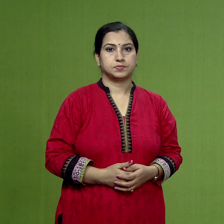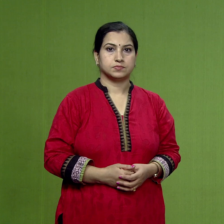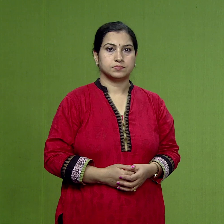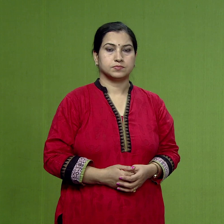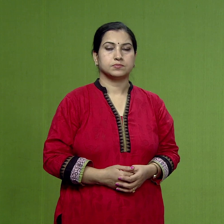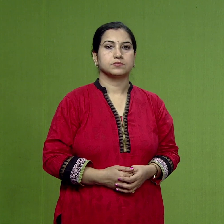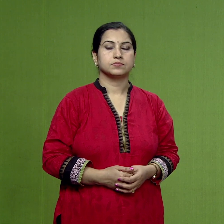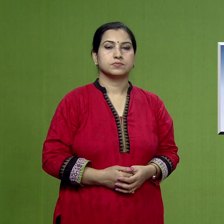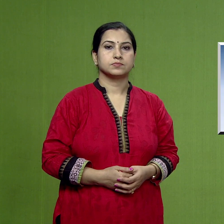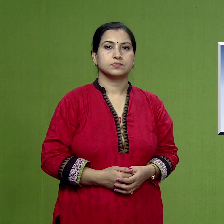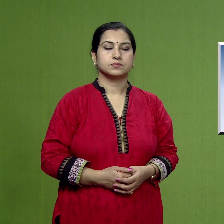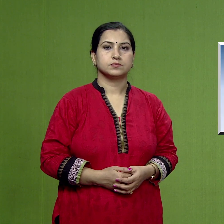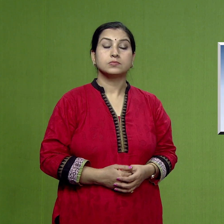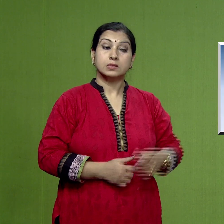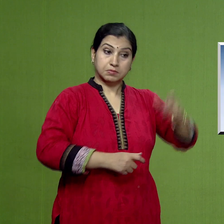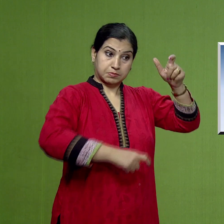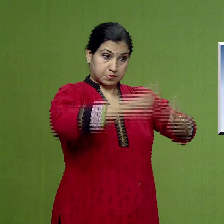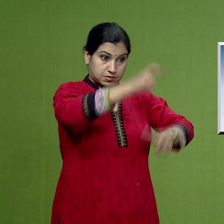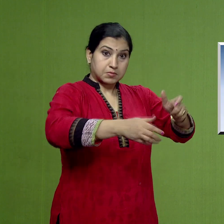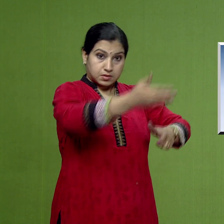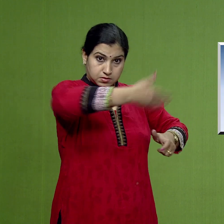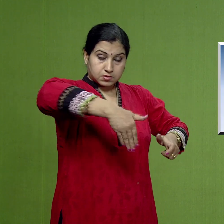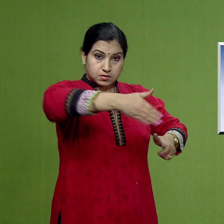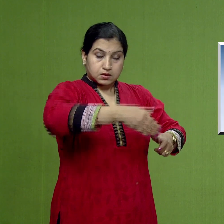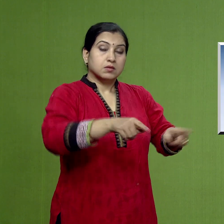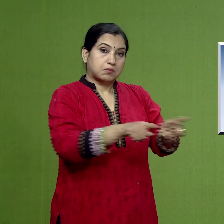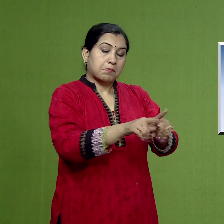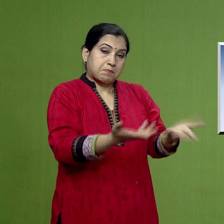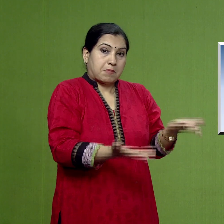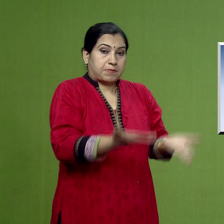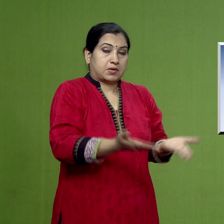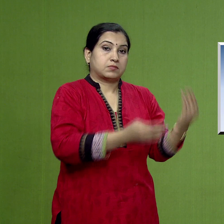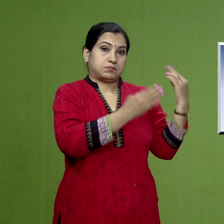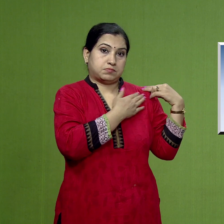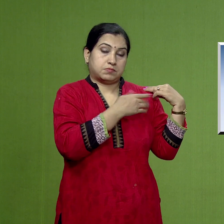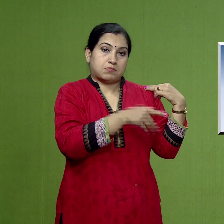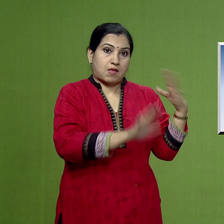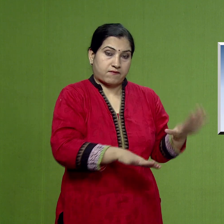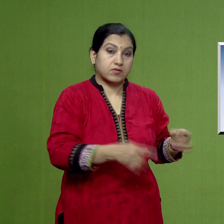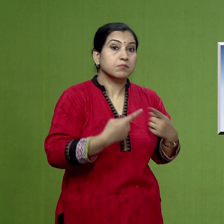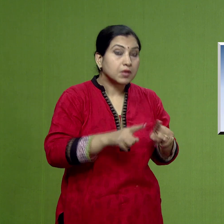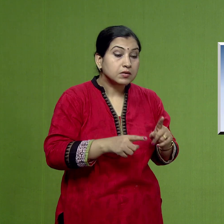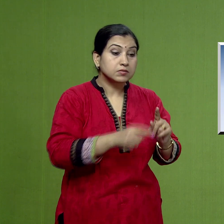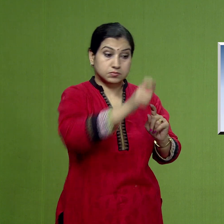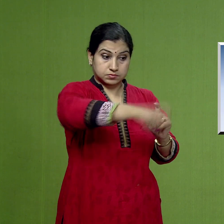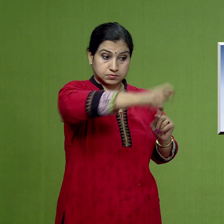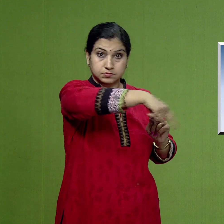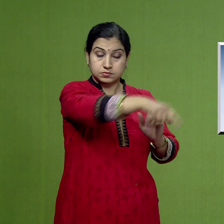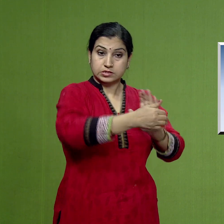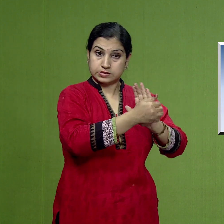The sheer number of people may be a liability, but the skill and knowledge of